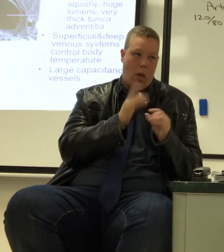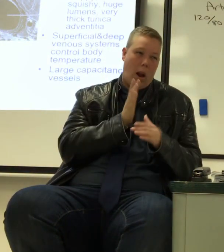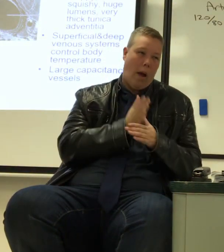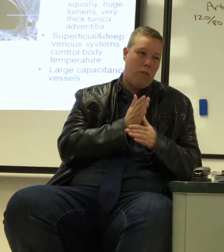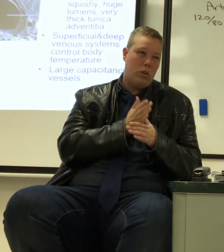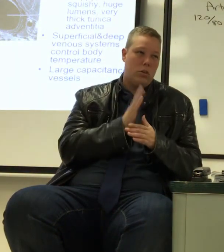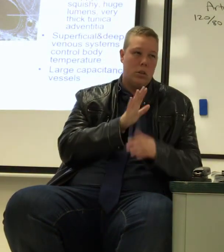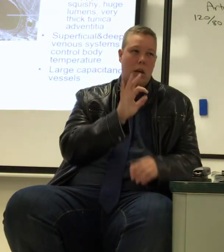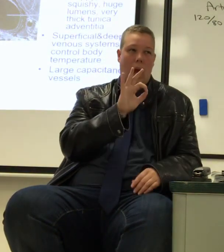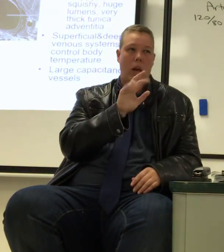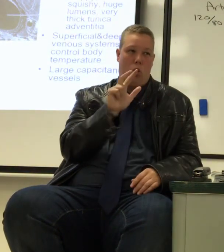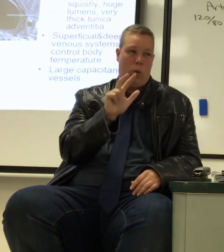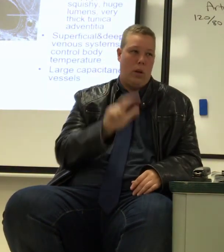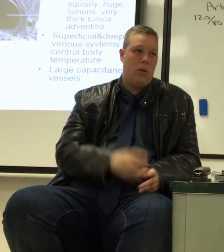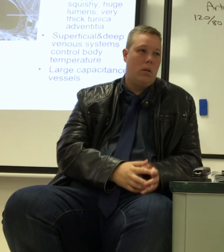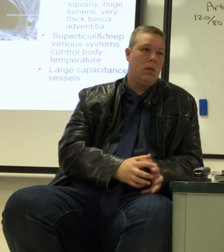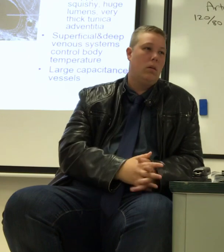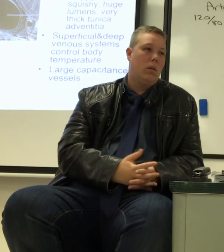is 93.